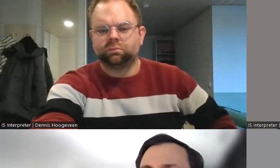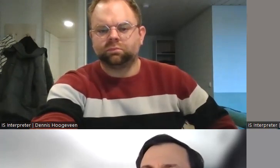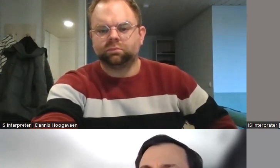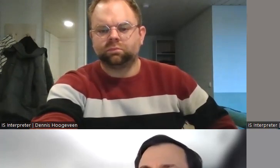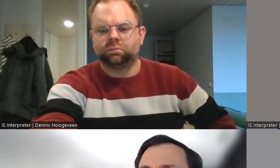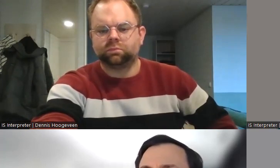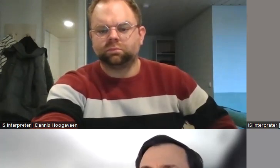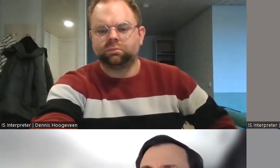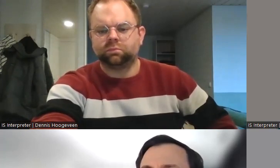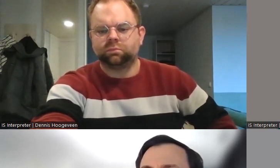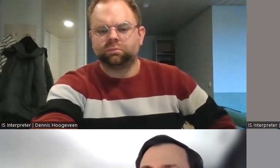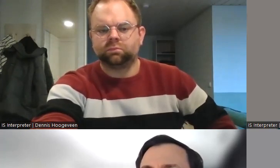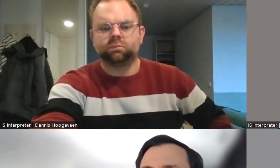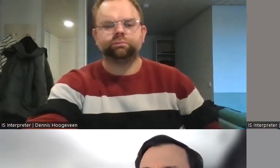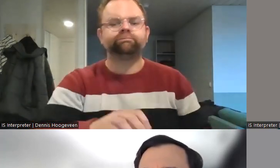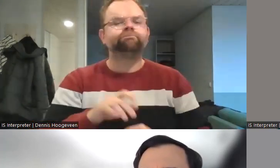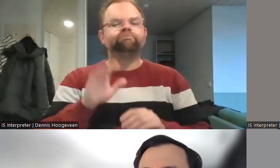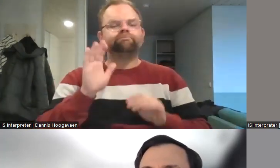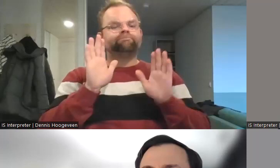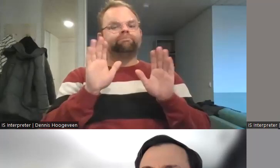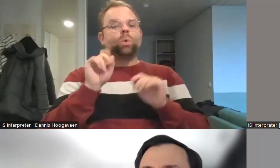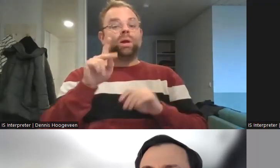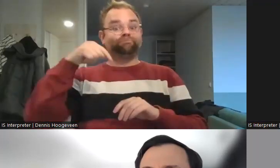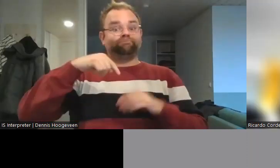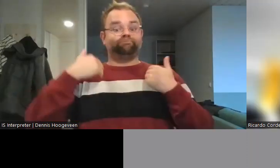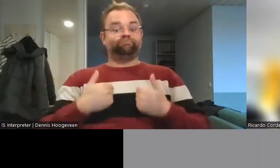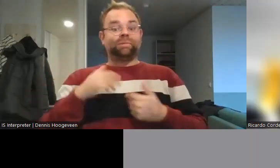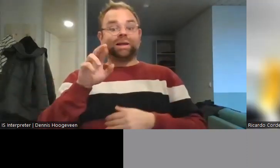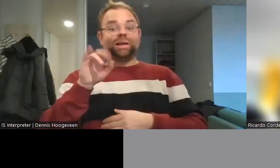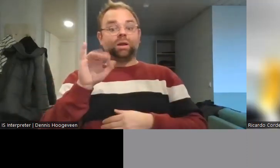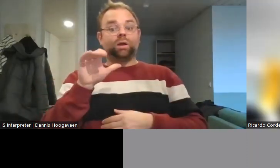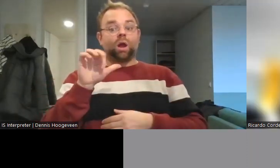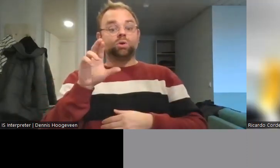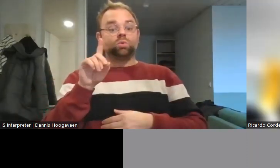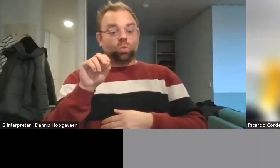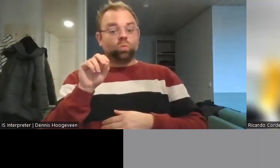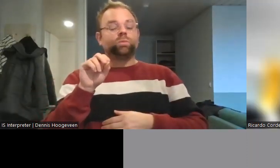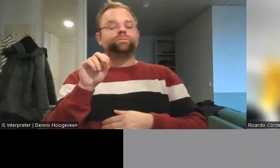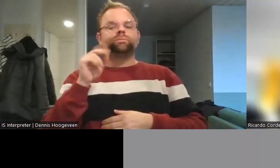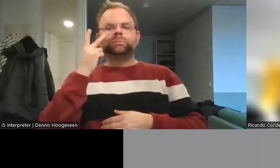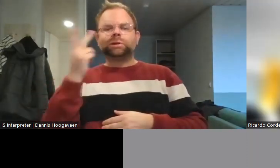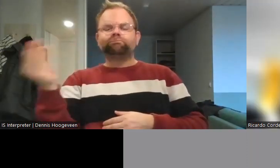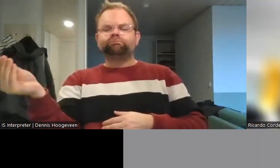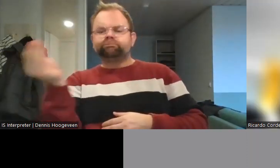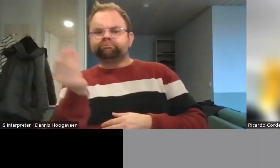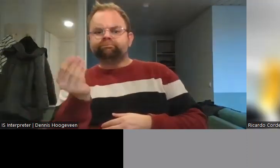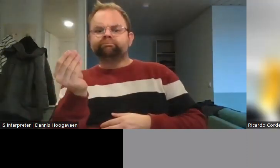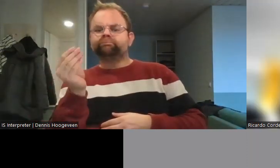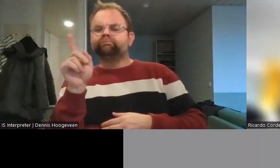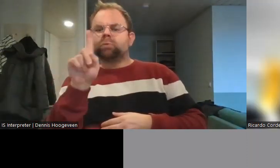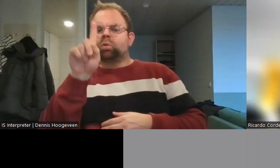Refugee Forum addressed the lack of knowledge on humanitarian issues faced by persons with disabilities among